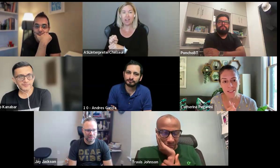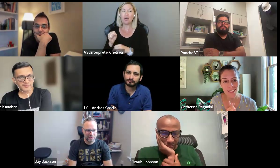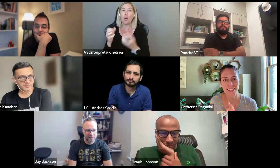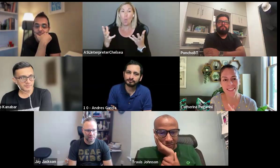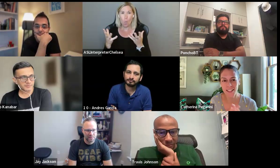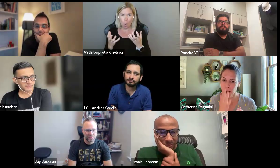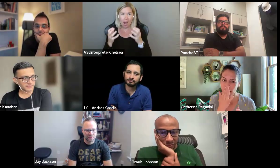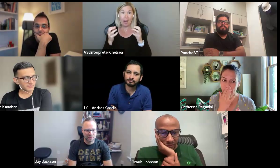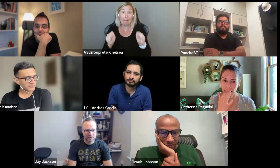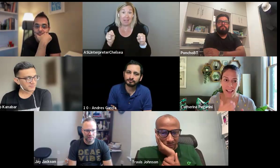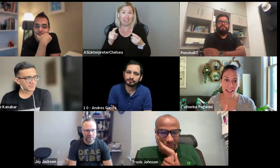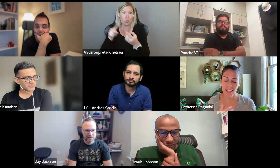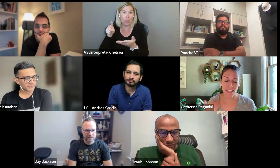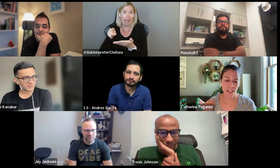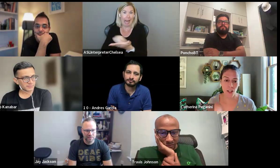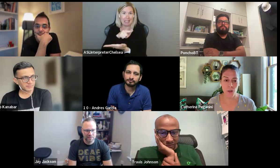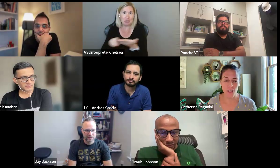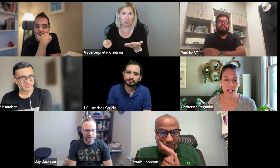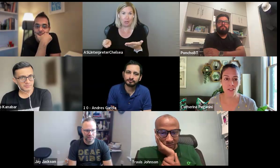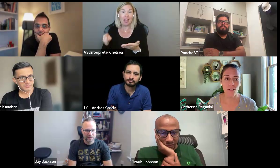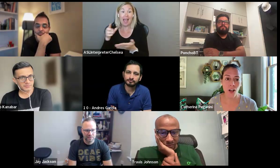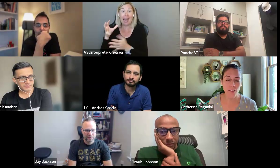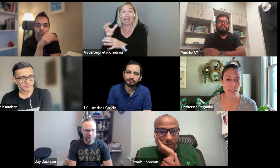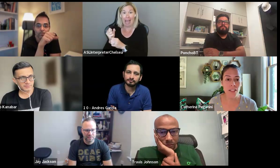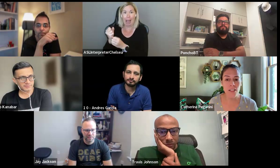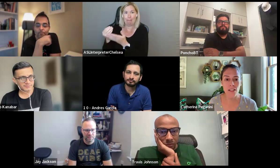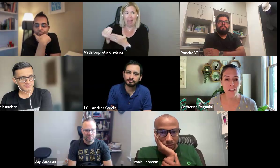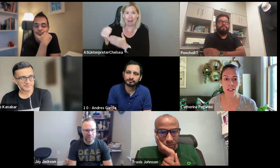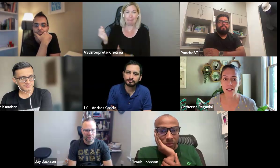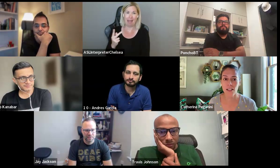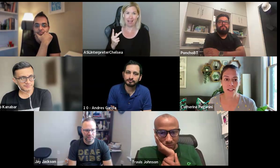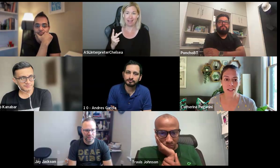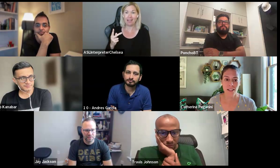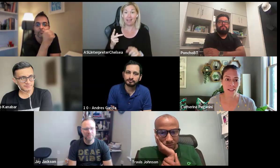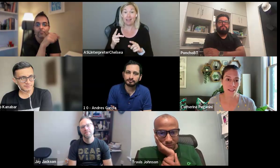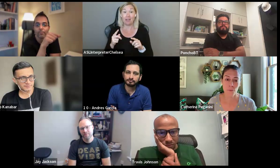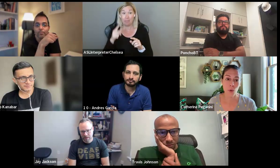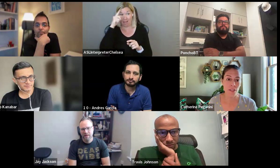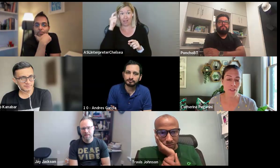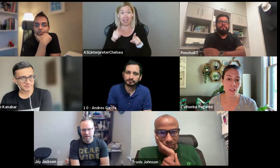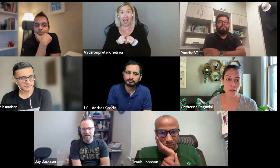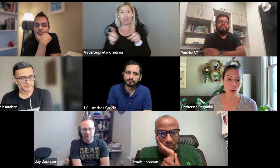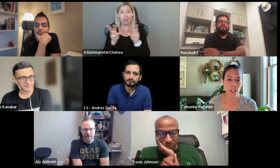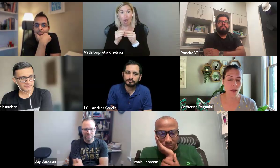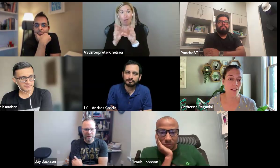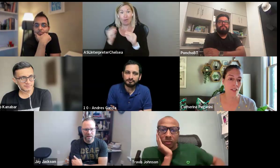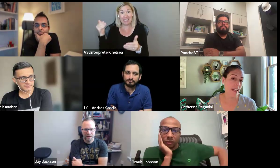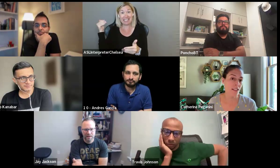cancel. And the closer it gets to the conference, the more difficult and more expensive it